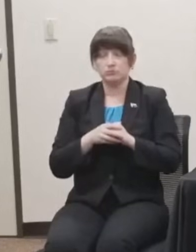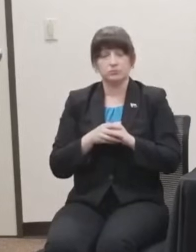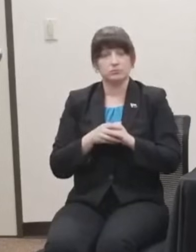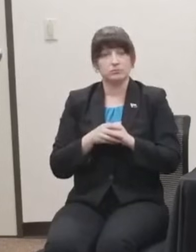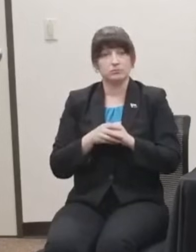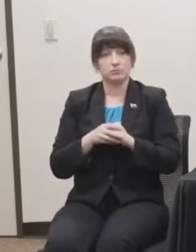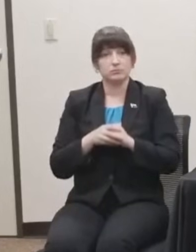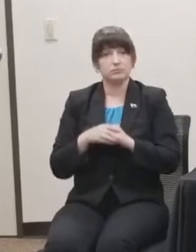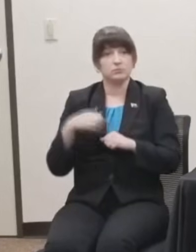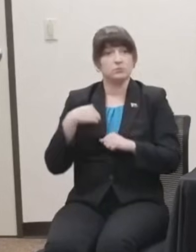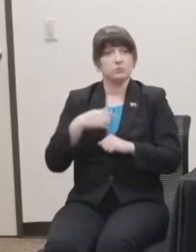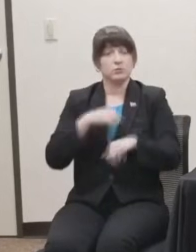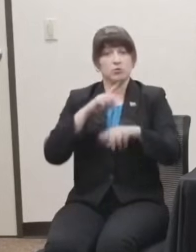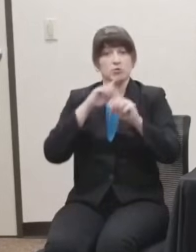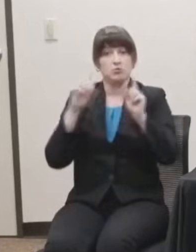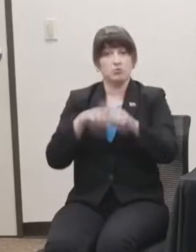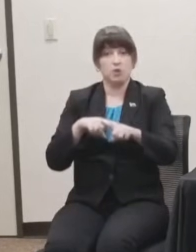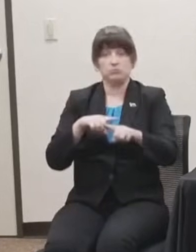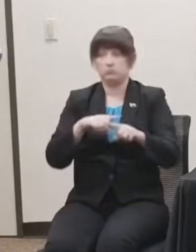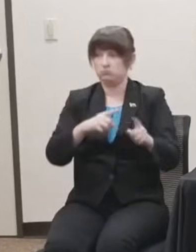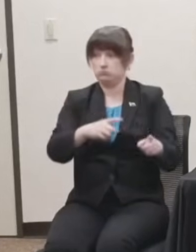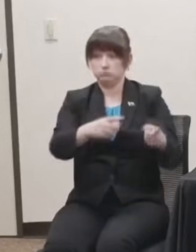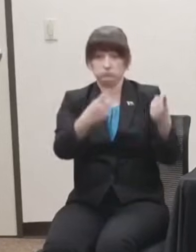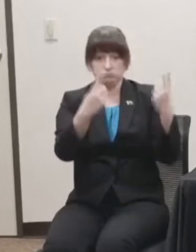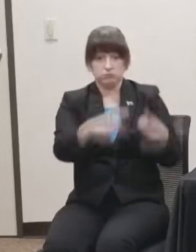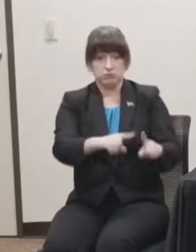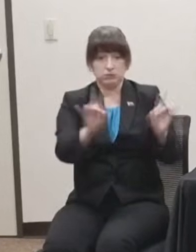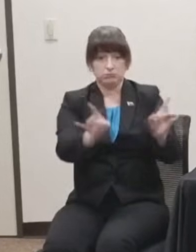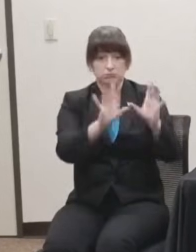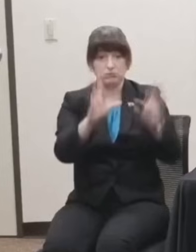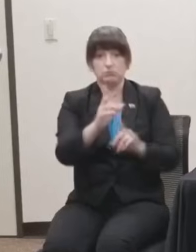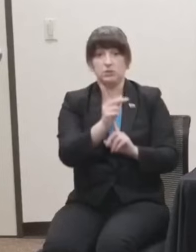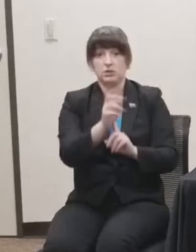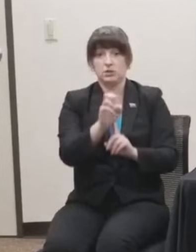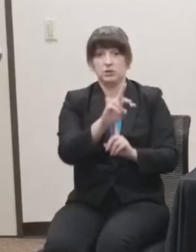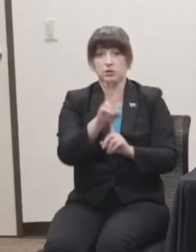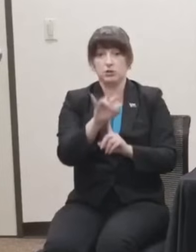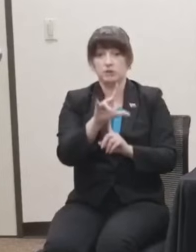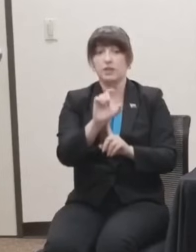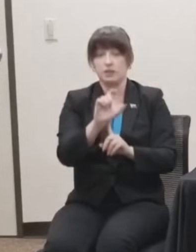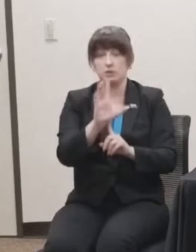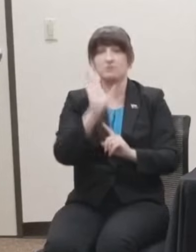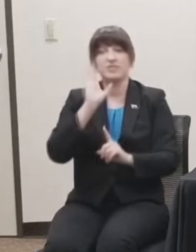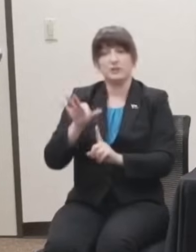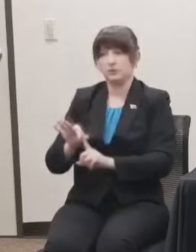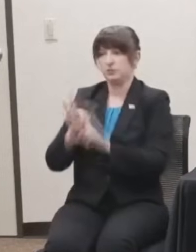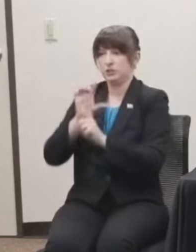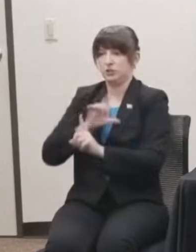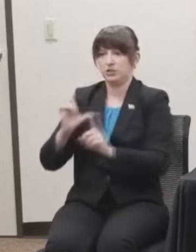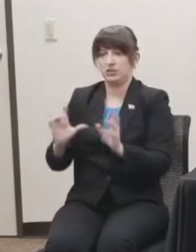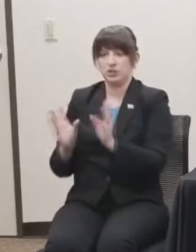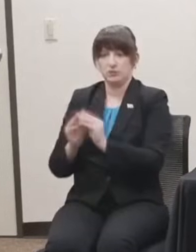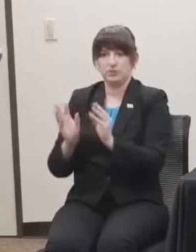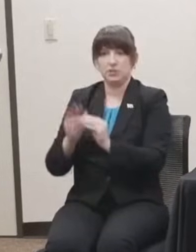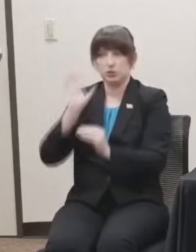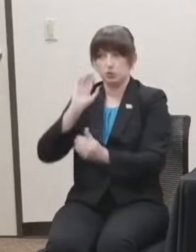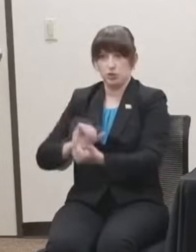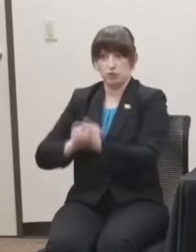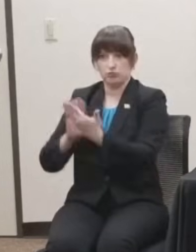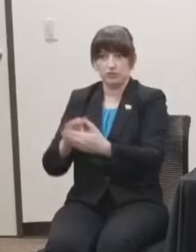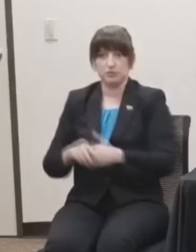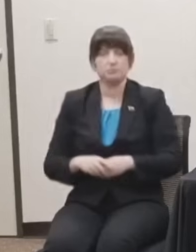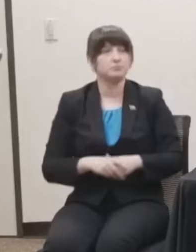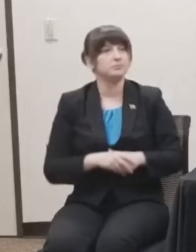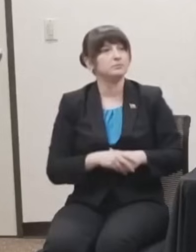to like what happened in Kerrville is going to be a topic for the special session to address. We have time for 2 more questions, folks.